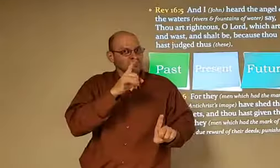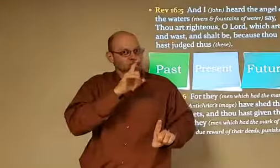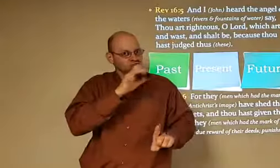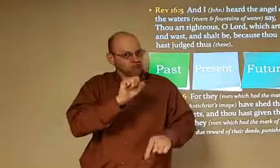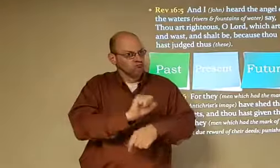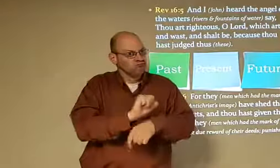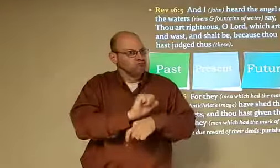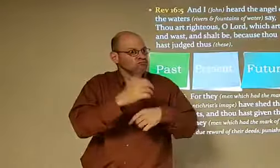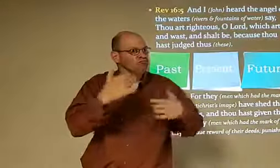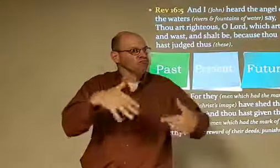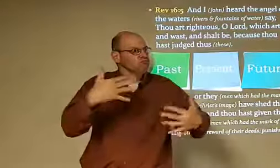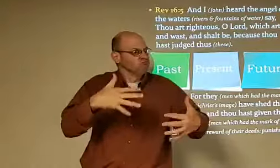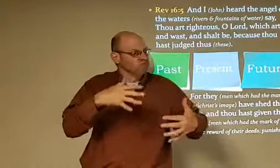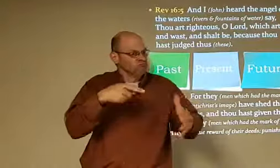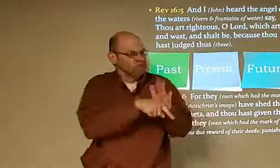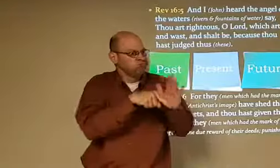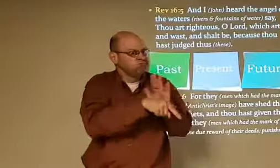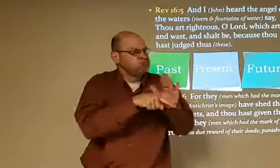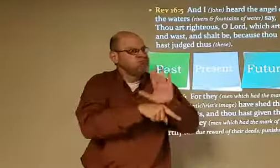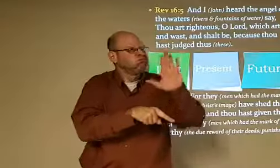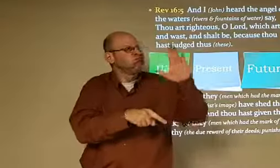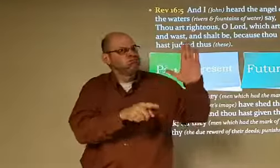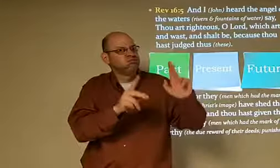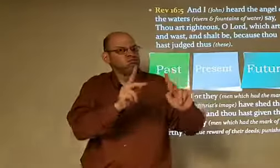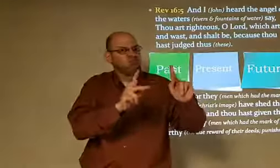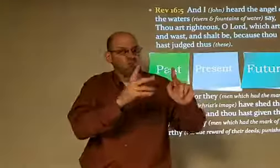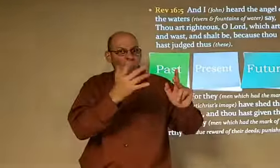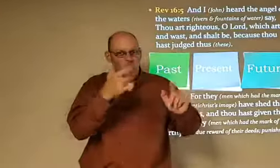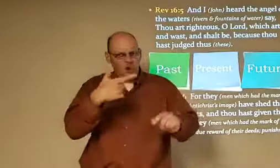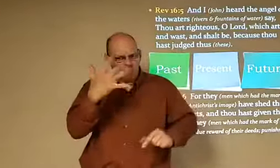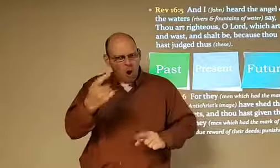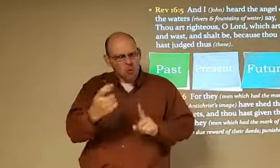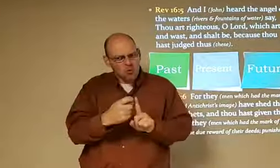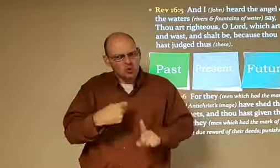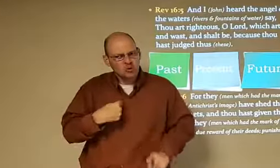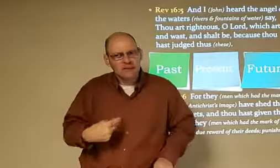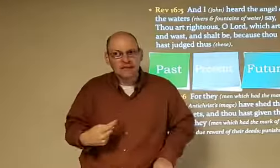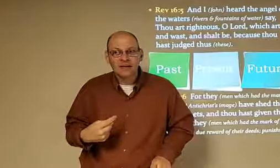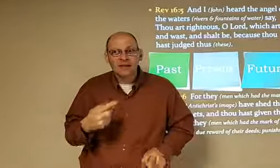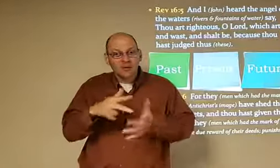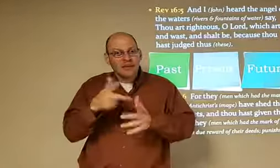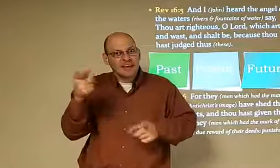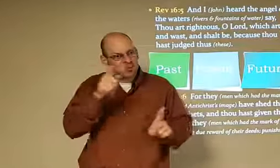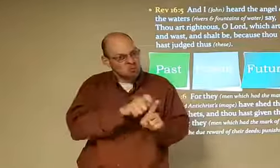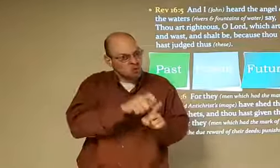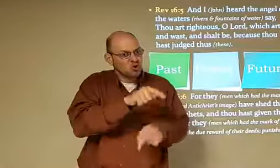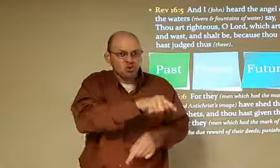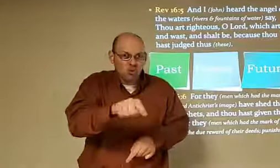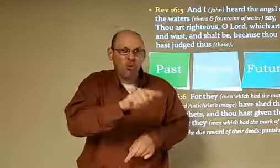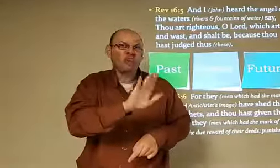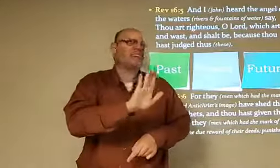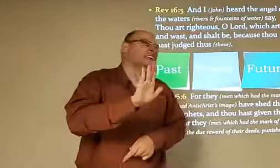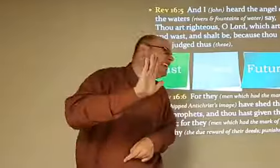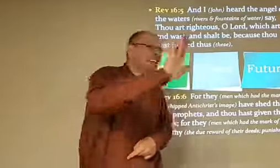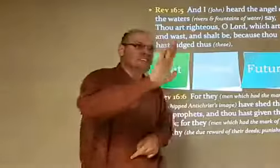Paul. Because he realized he had the revelation of Jesus Christ and who he is. He says, why are you persecuting me? Because